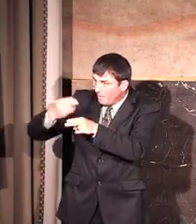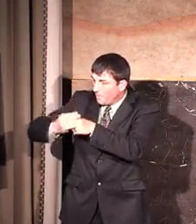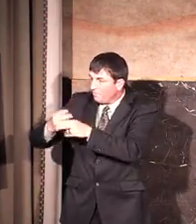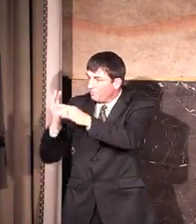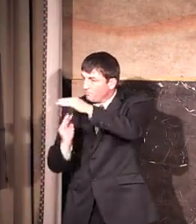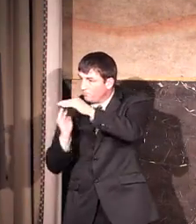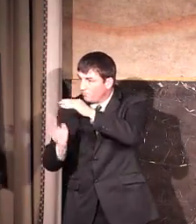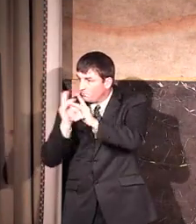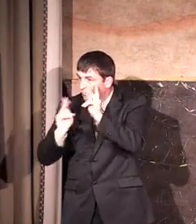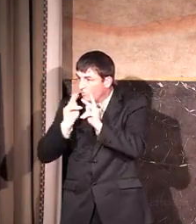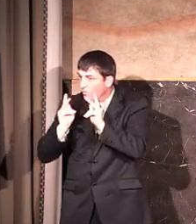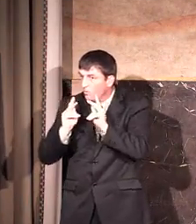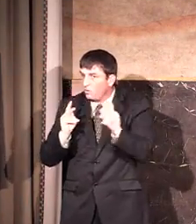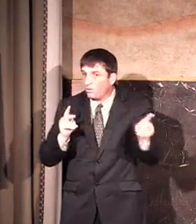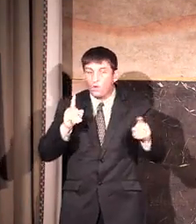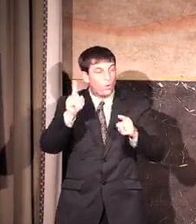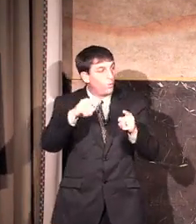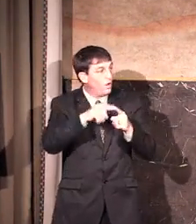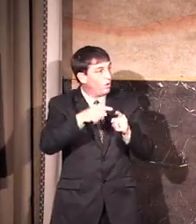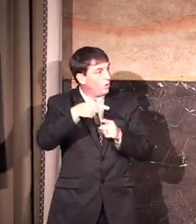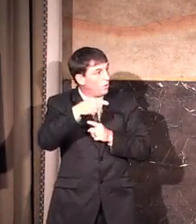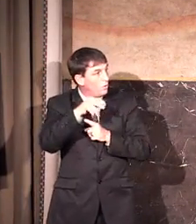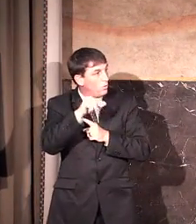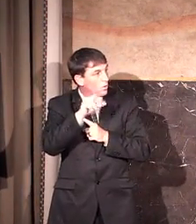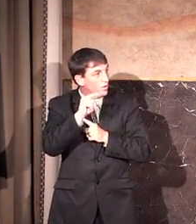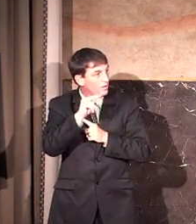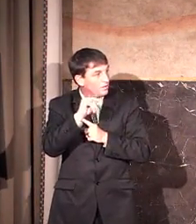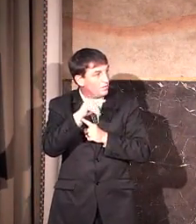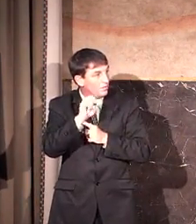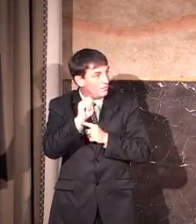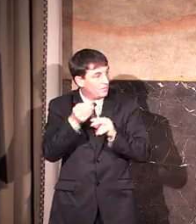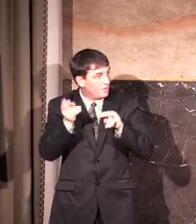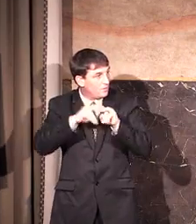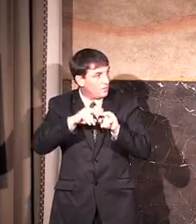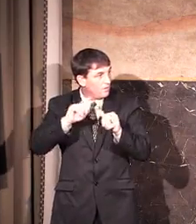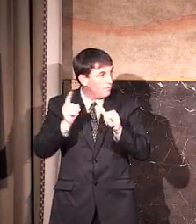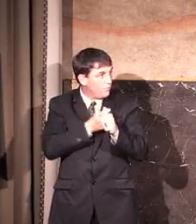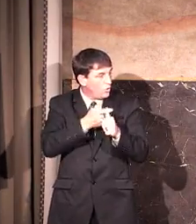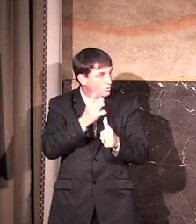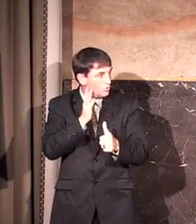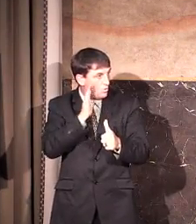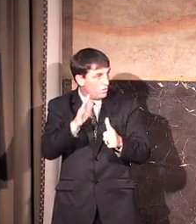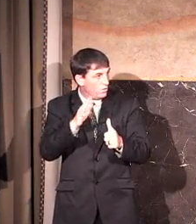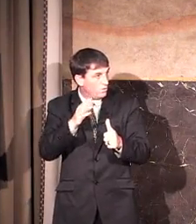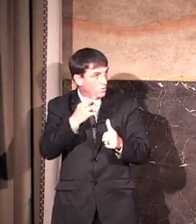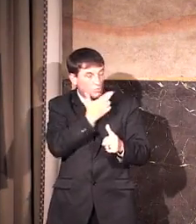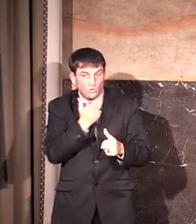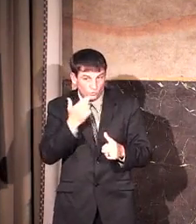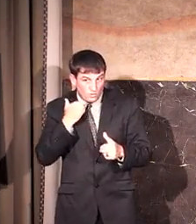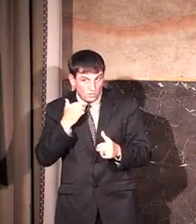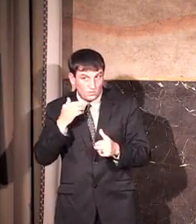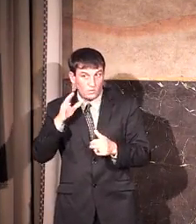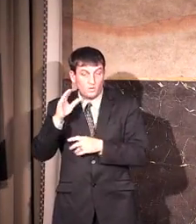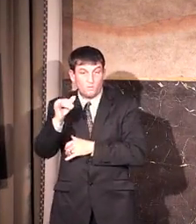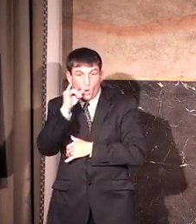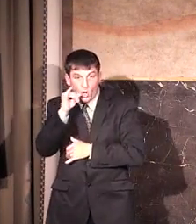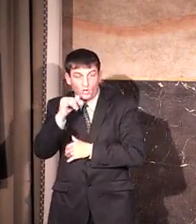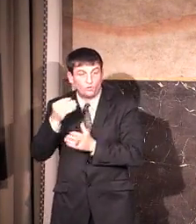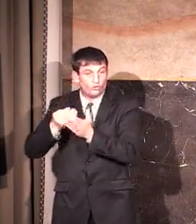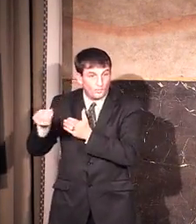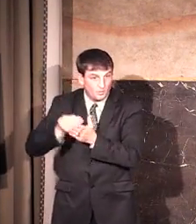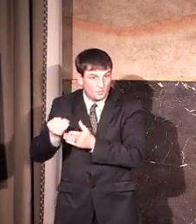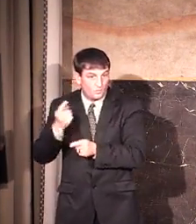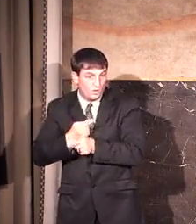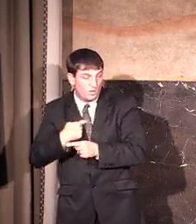customers and so forth. As soon as the quarantine goes up, the first place is going to be restaurants, bars, and shopping massage bars. Yeah. Yes,